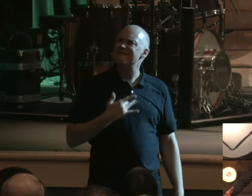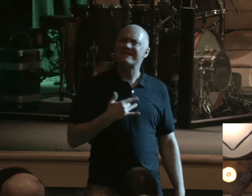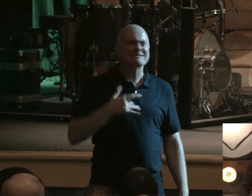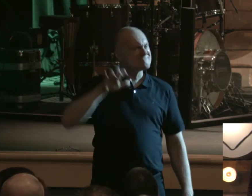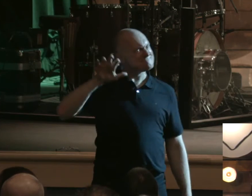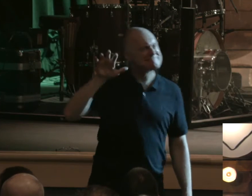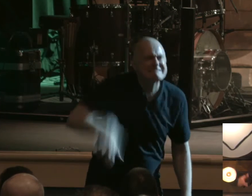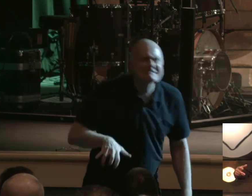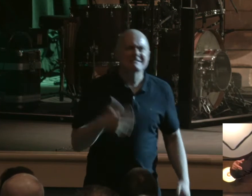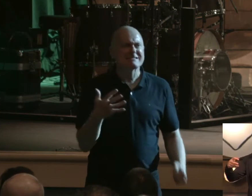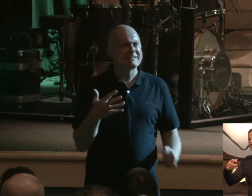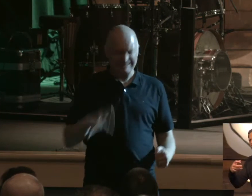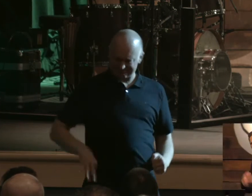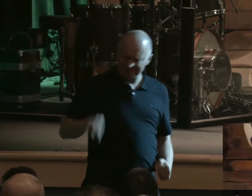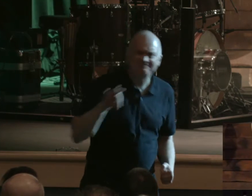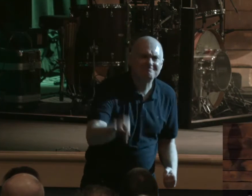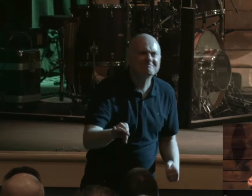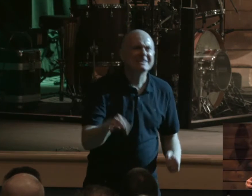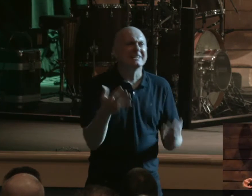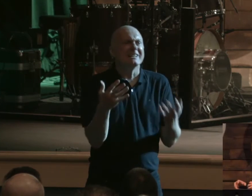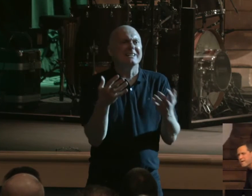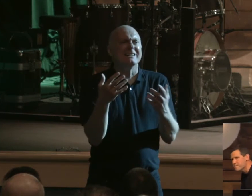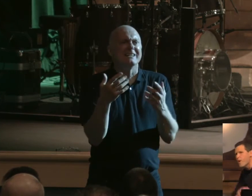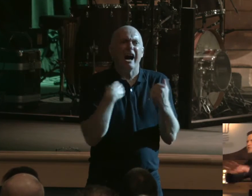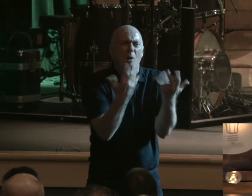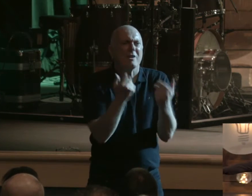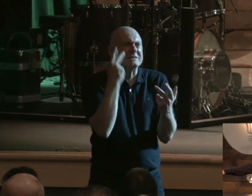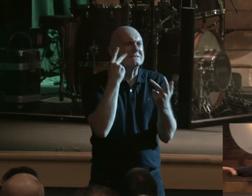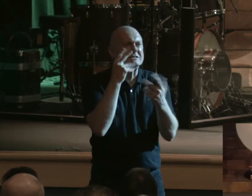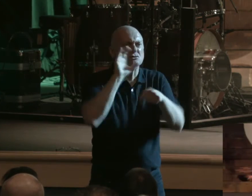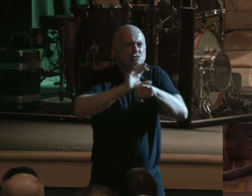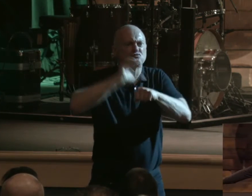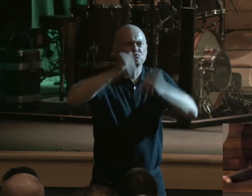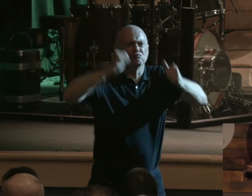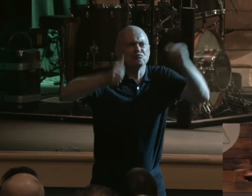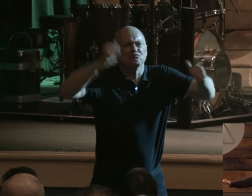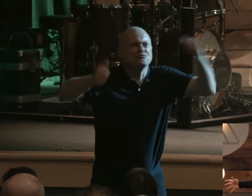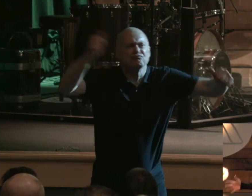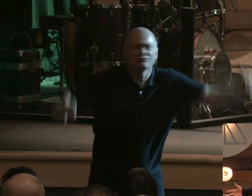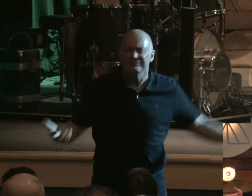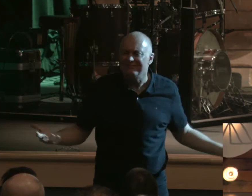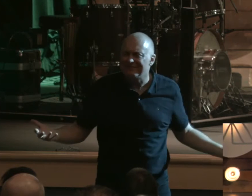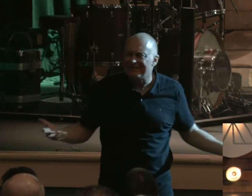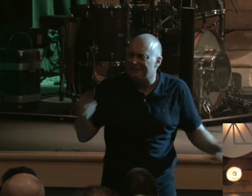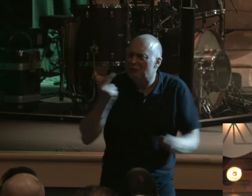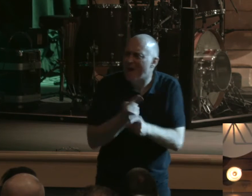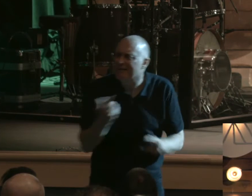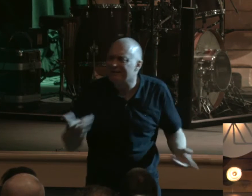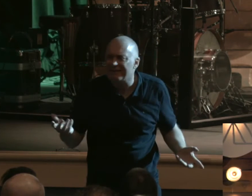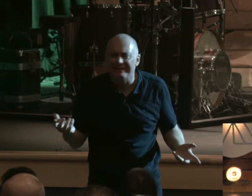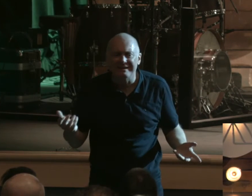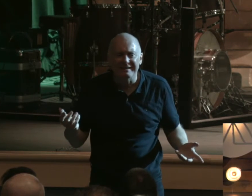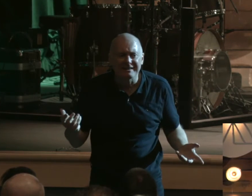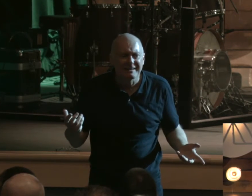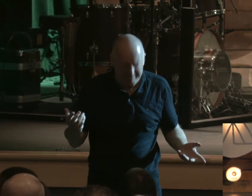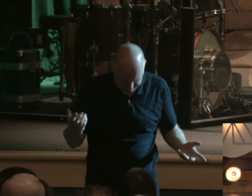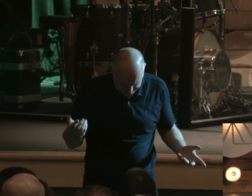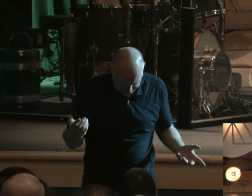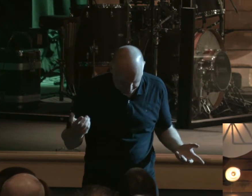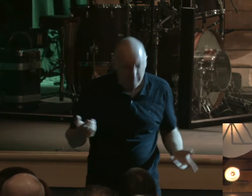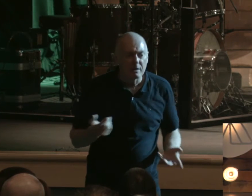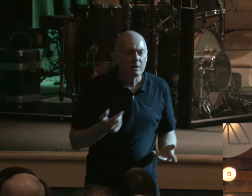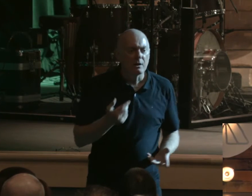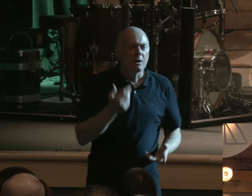compels us to take God's resources and multiply that for the kingdom of God elsewhere. Why do we